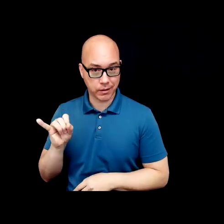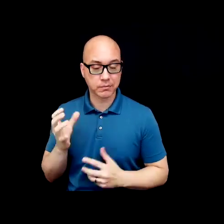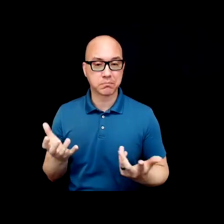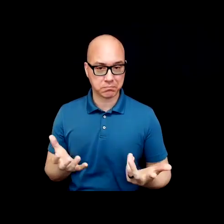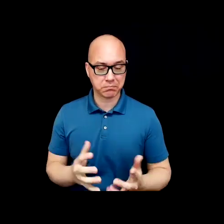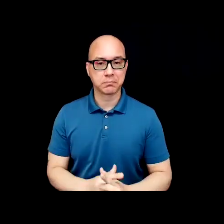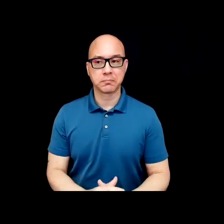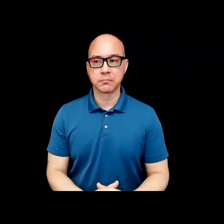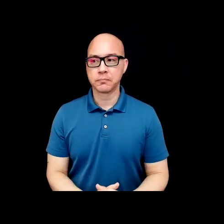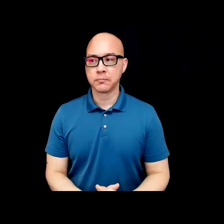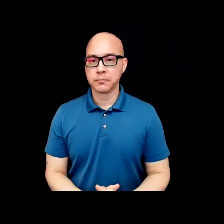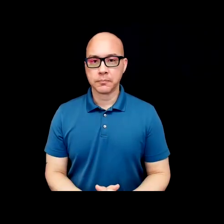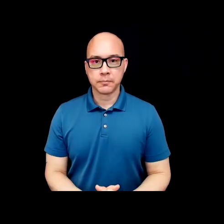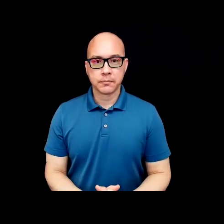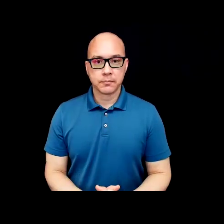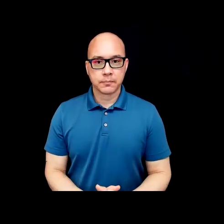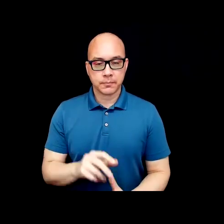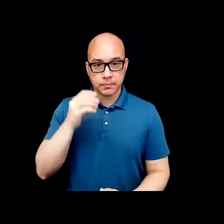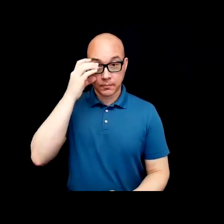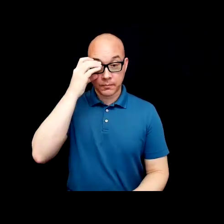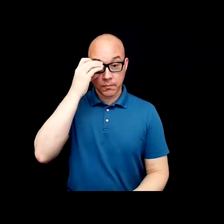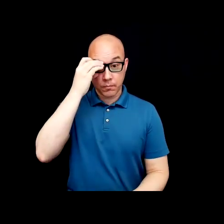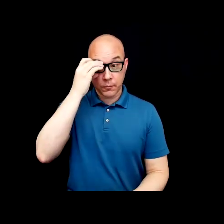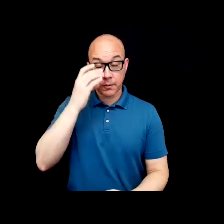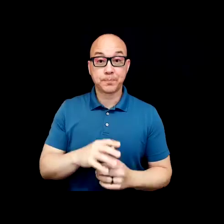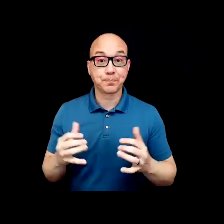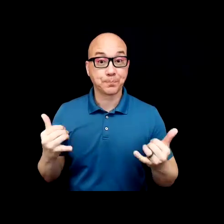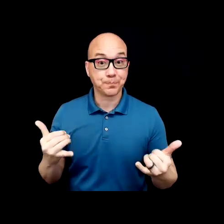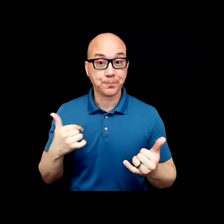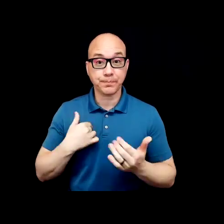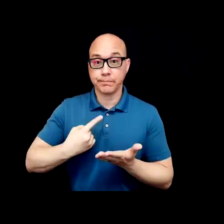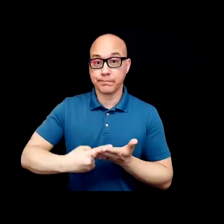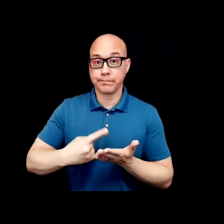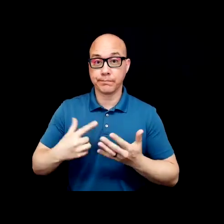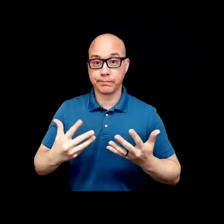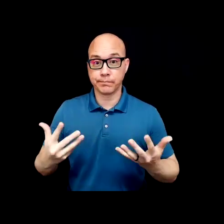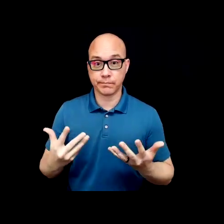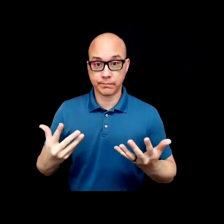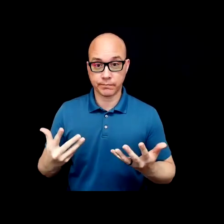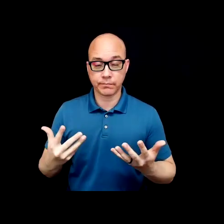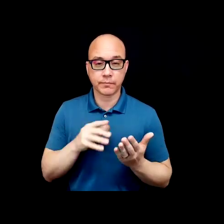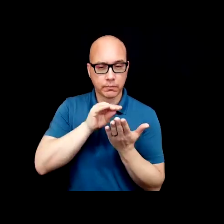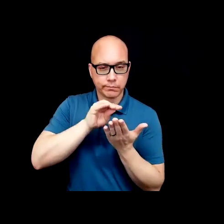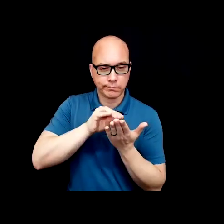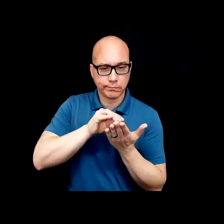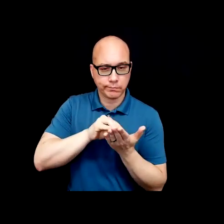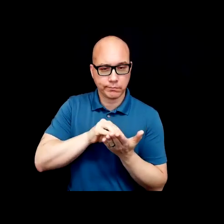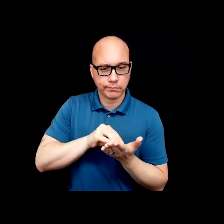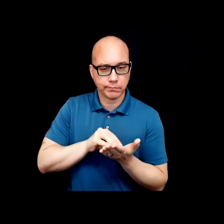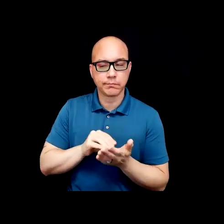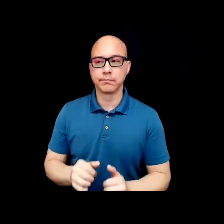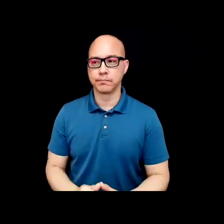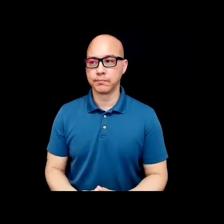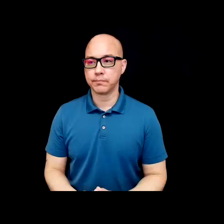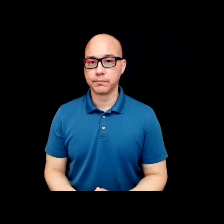deserve. So what I am going to cover today is really the record keeping part.